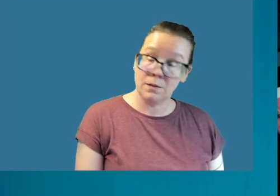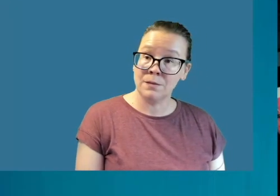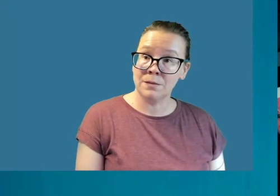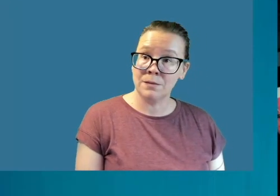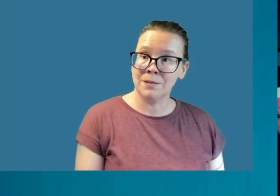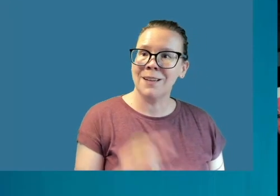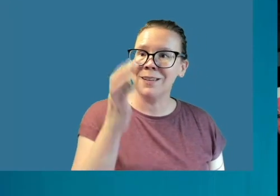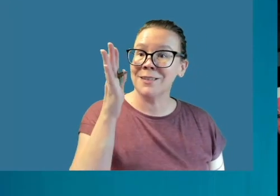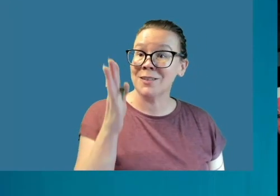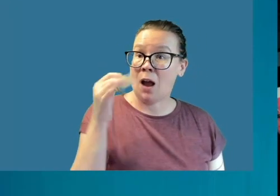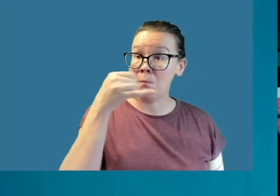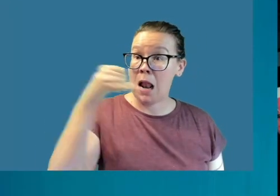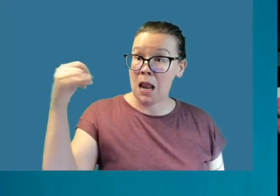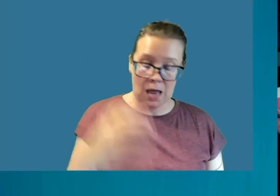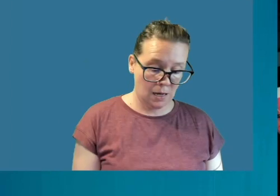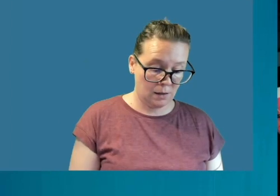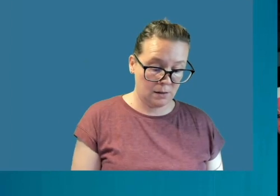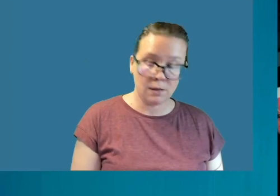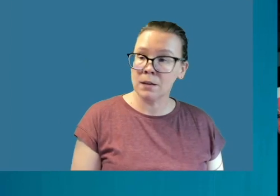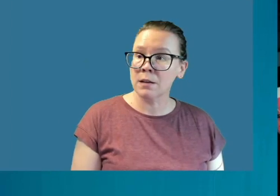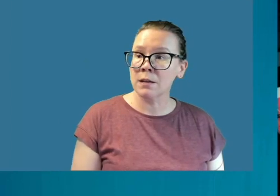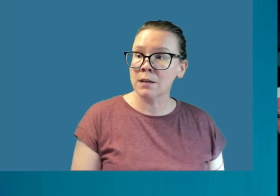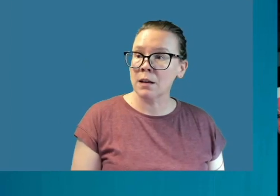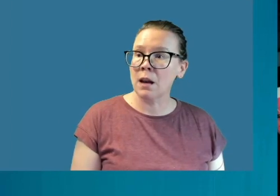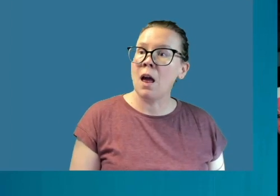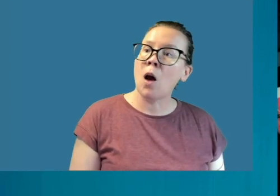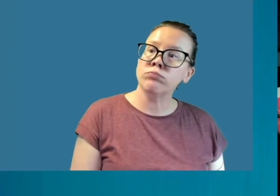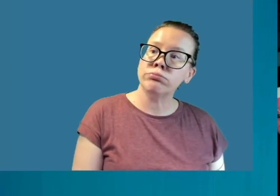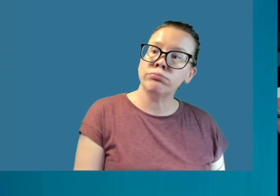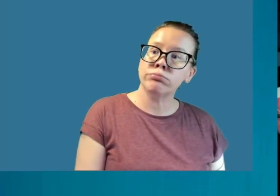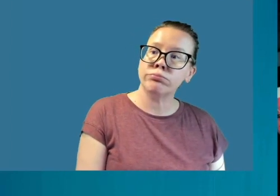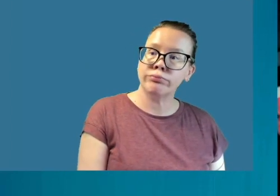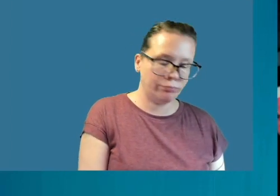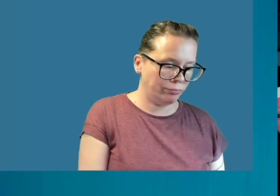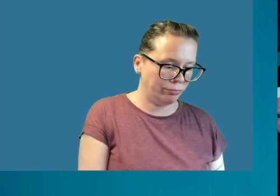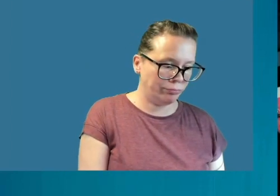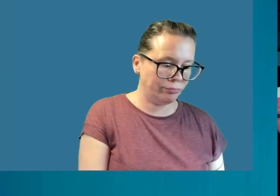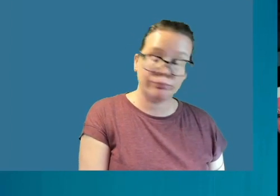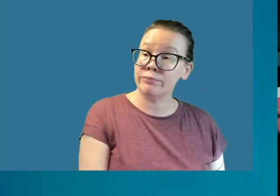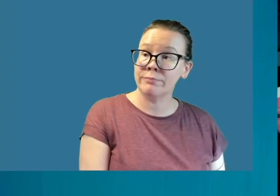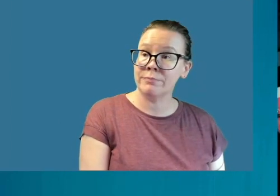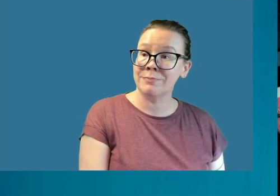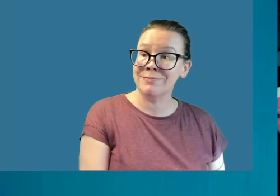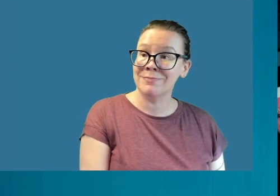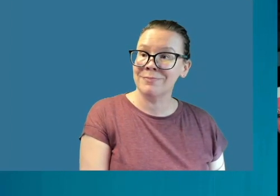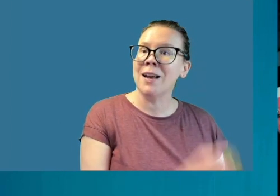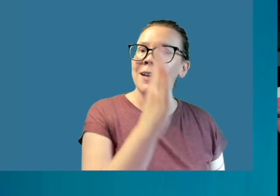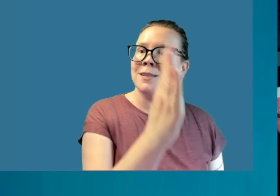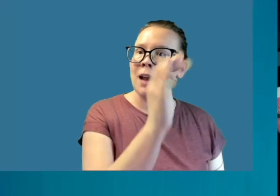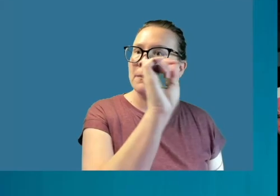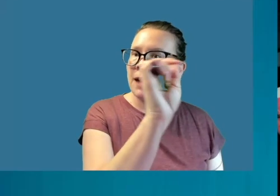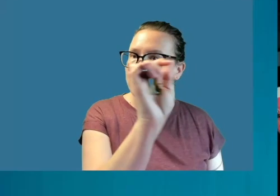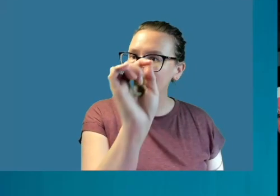So what I just sewed goes from where my scissors are pointing here I got off track, all the way